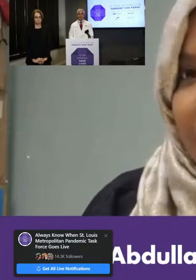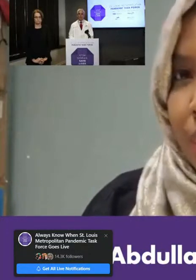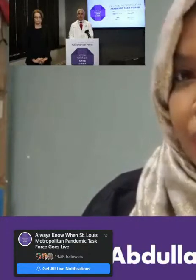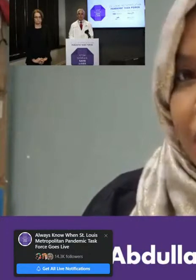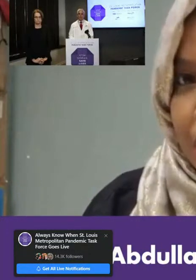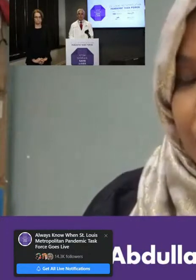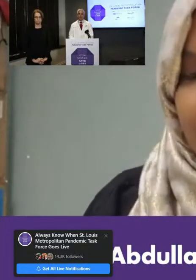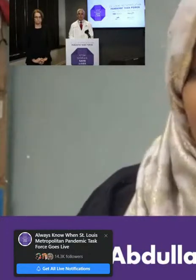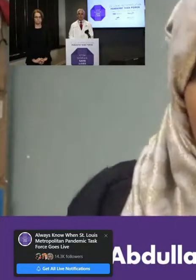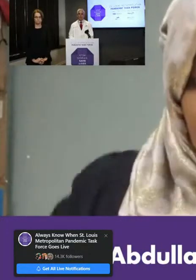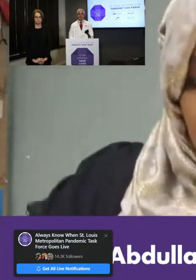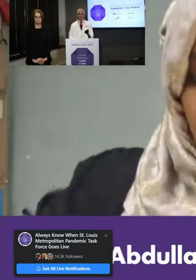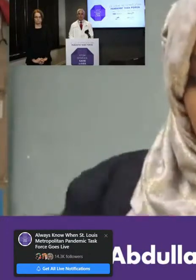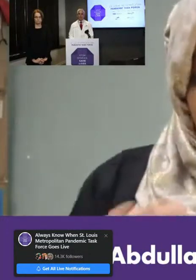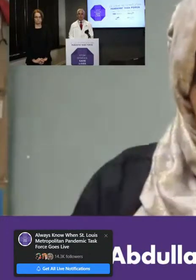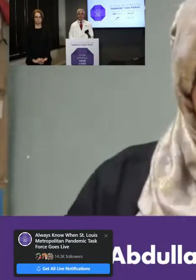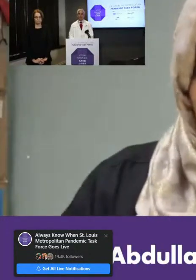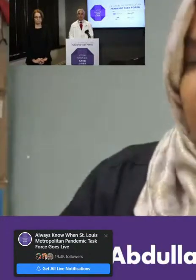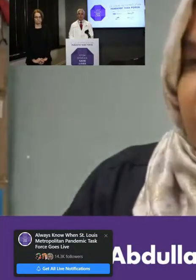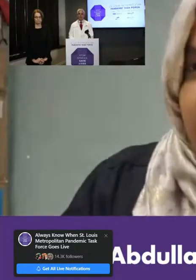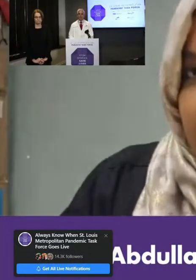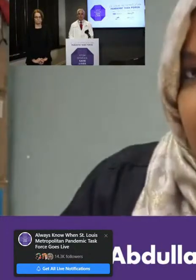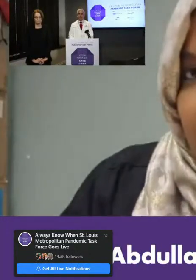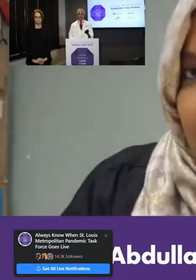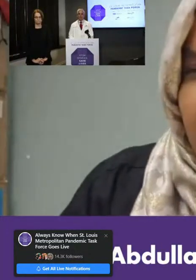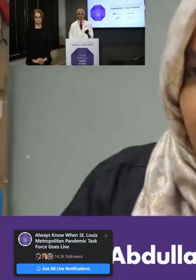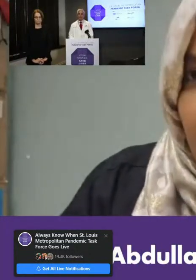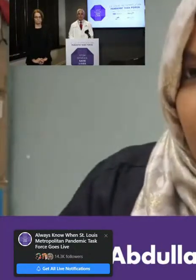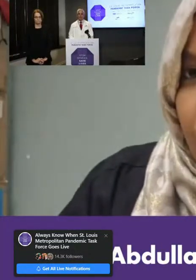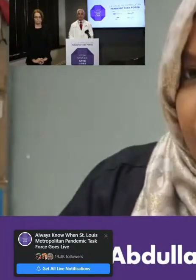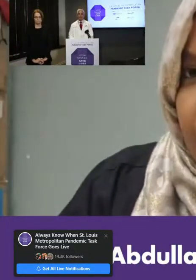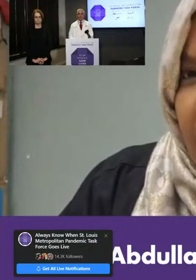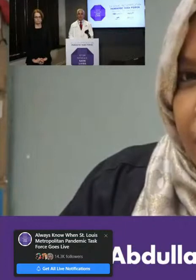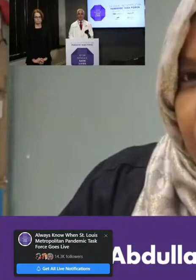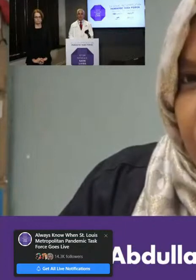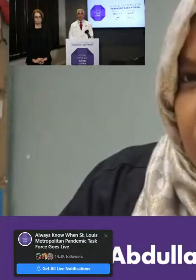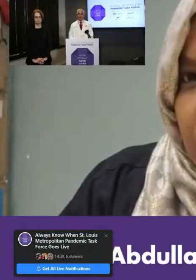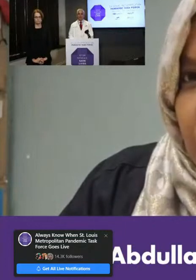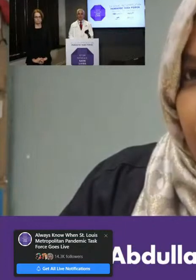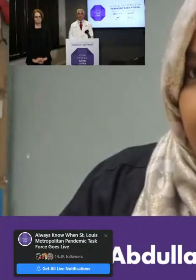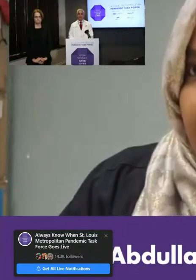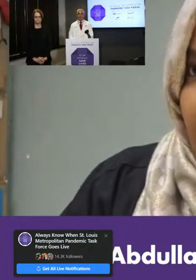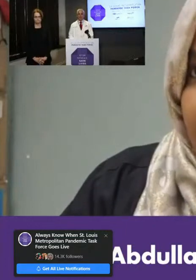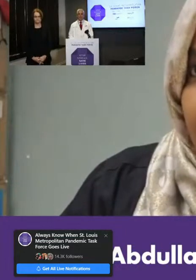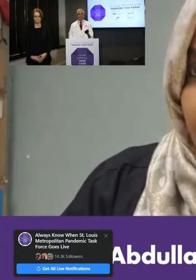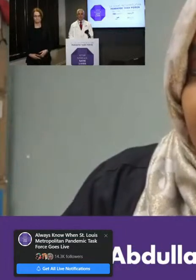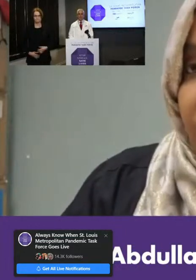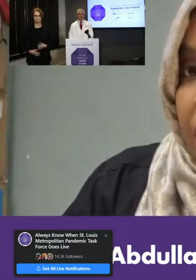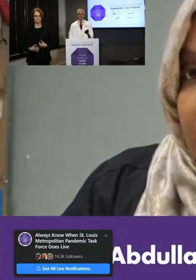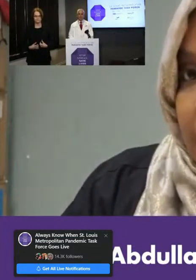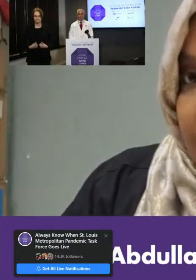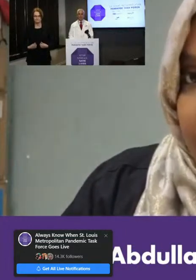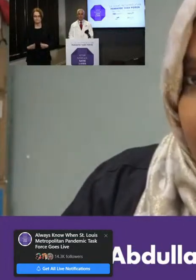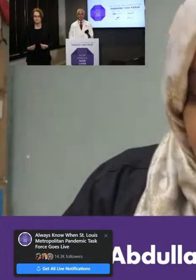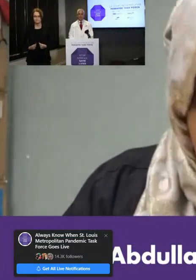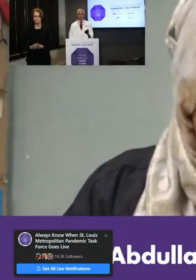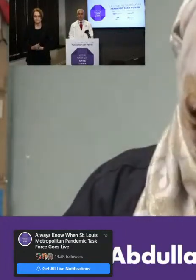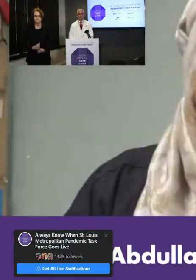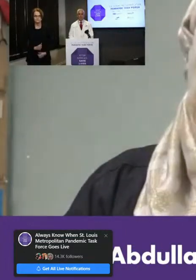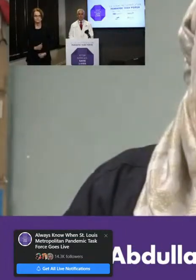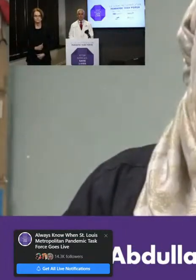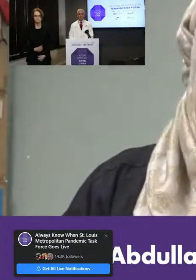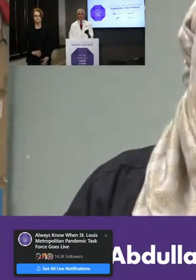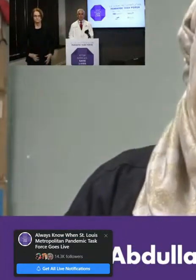he never can really do. So I know that if he was to get sick, he would struggle more than the average person in order to get better or even just to stay